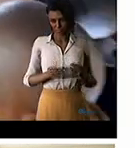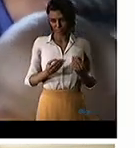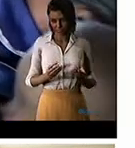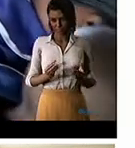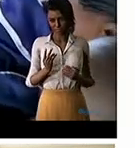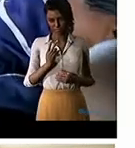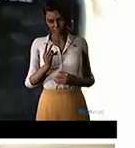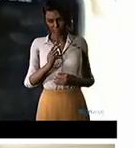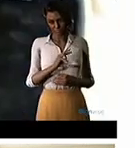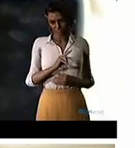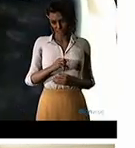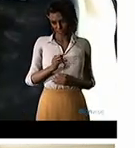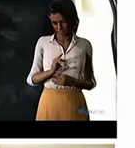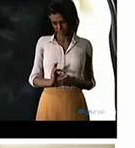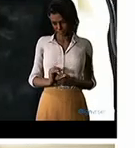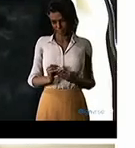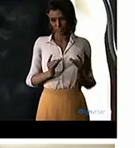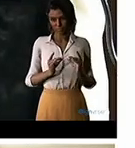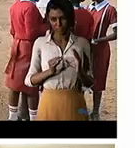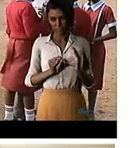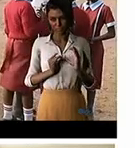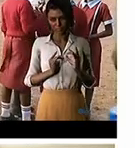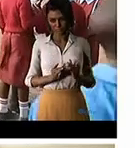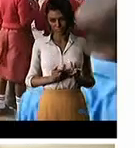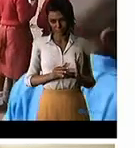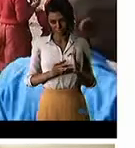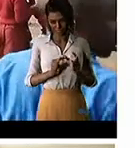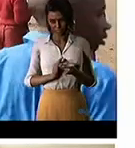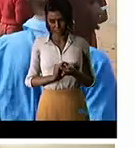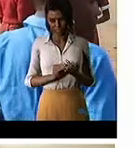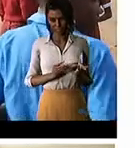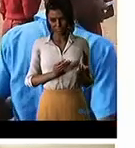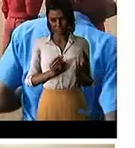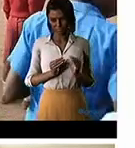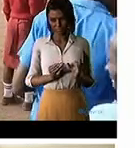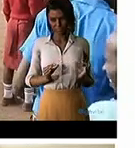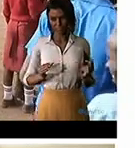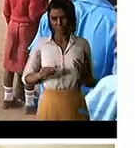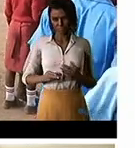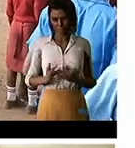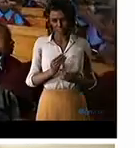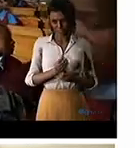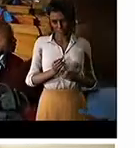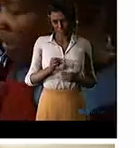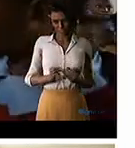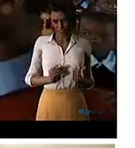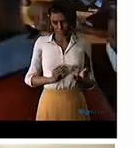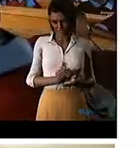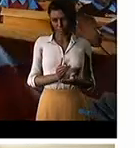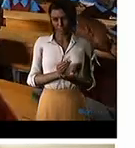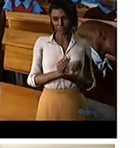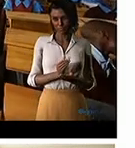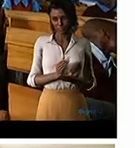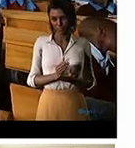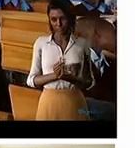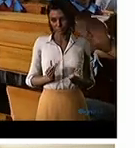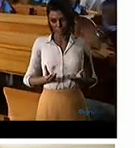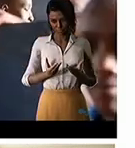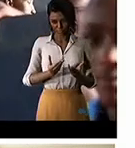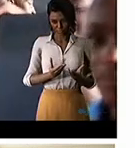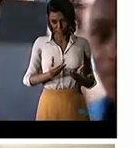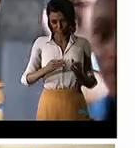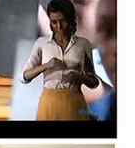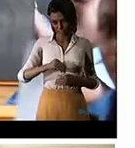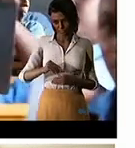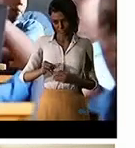this platform not only being integrated in the education sector, but there are so many different spaces that you can be able to use SignBus. Communication is an